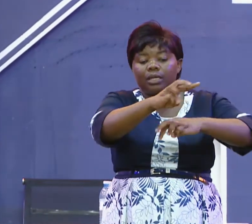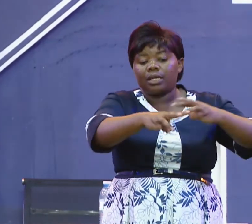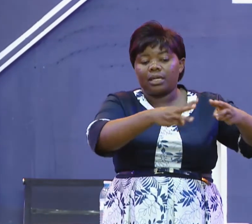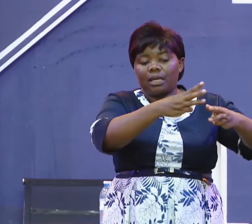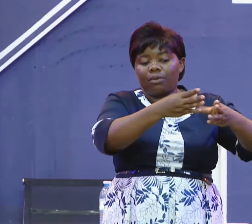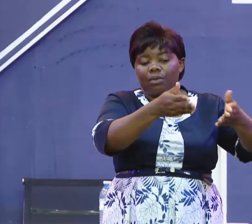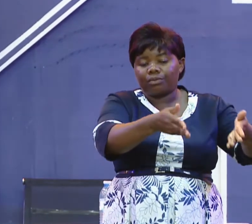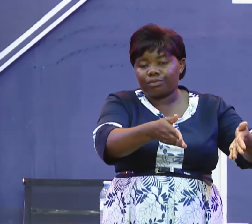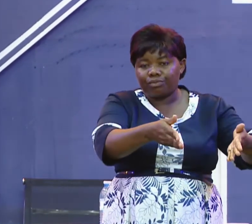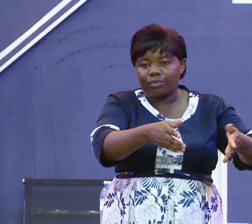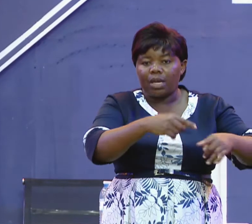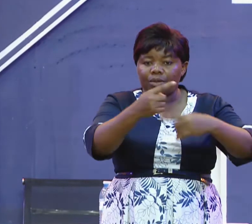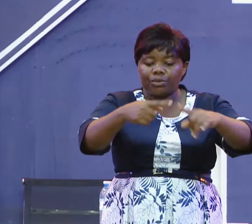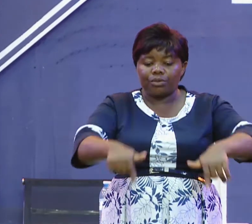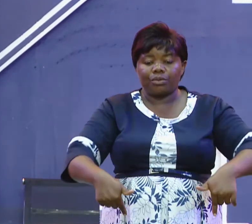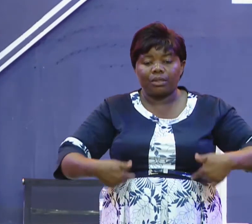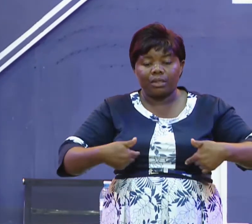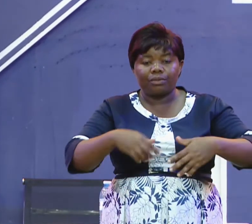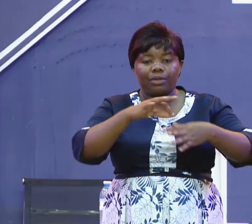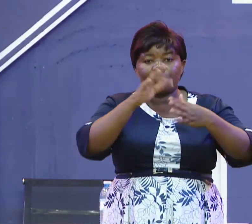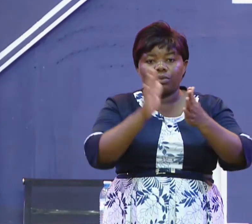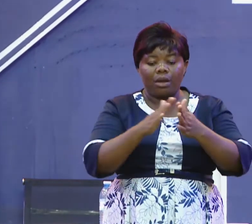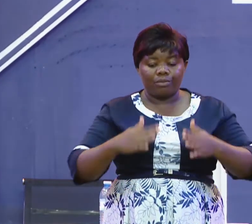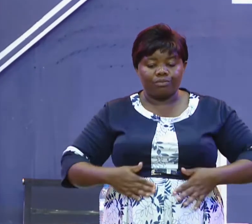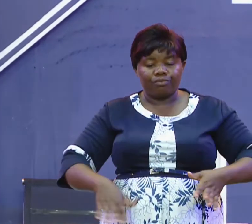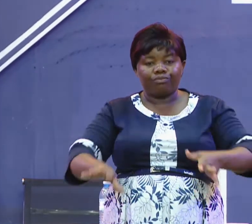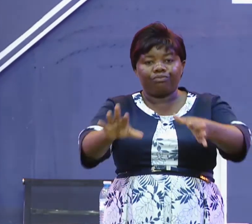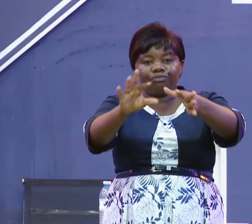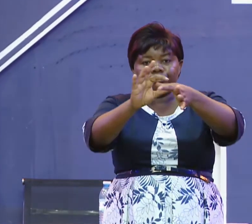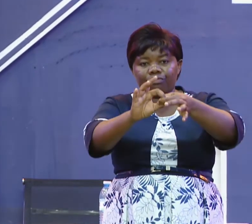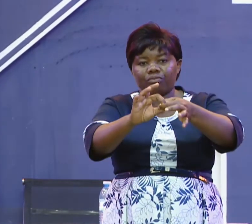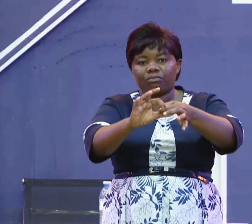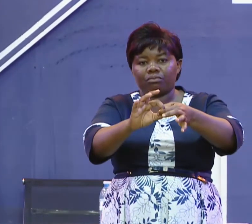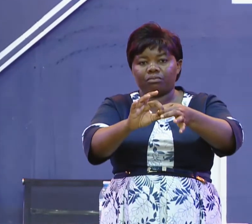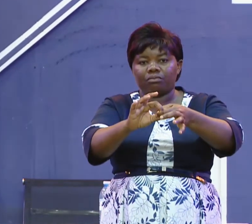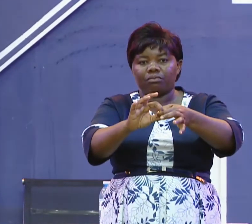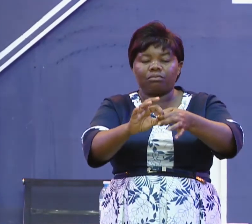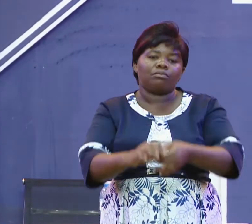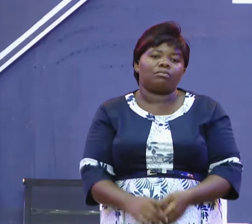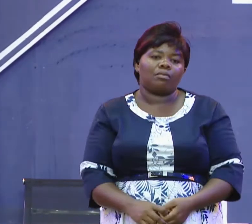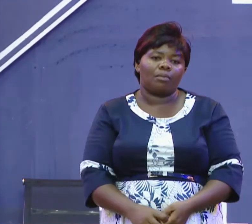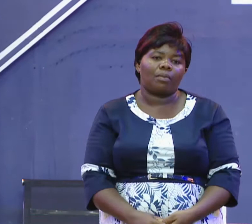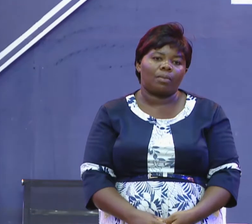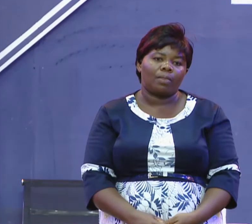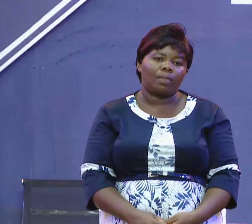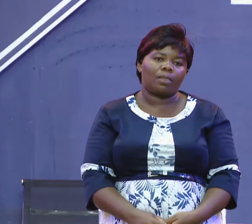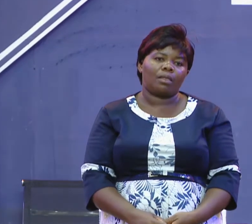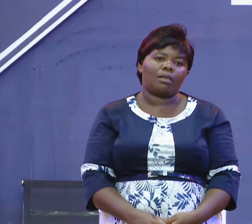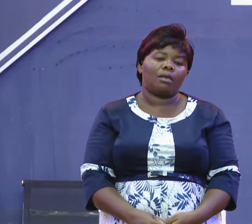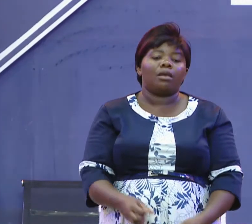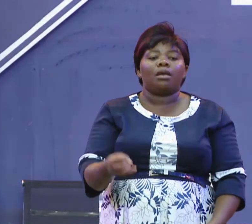y'abalamu. Brethren, the physical and the spiritual always work together as long as we are still here in the land of the